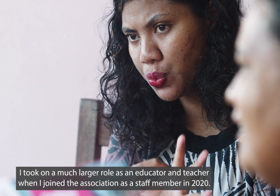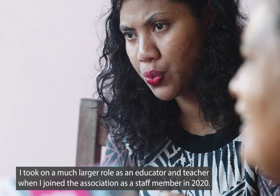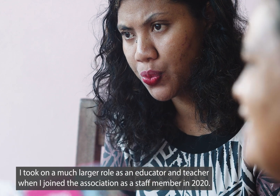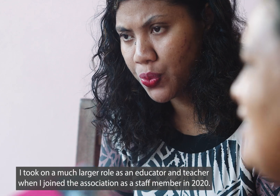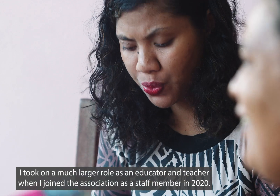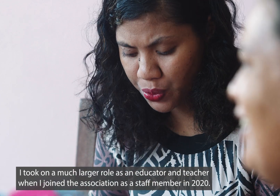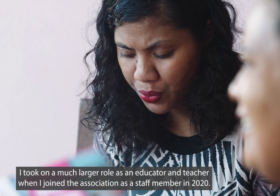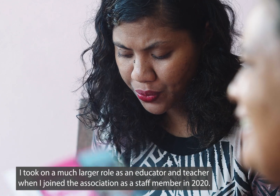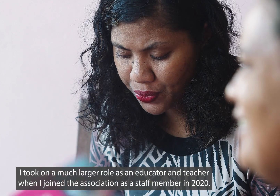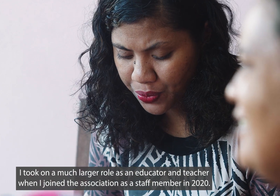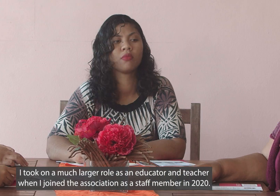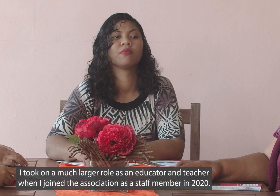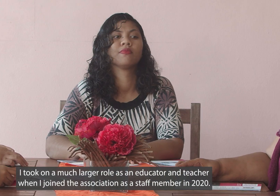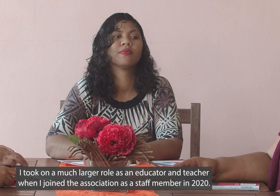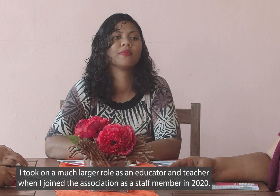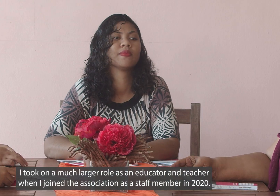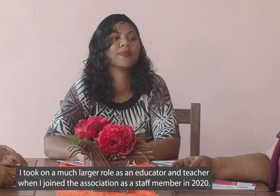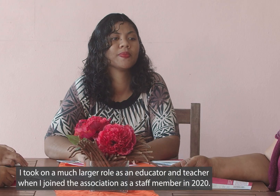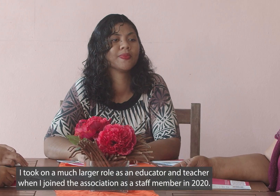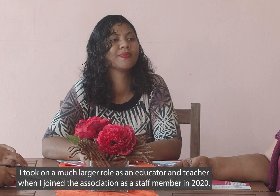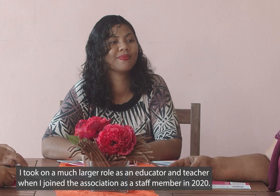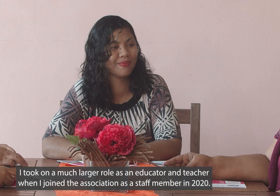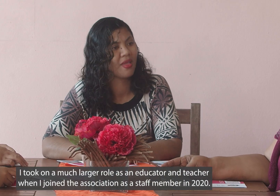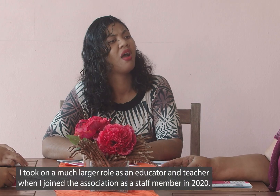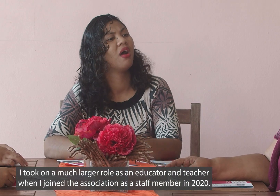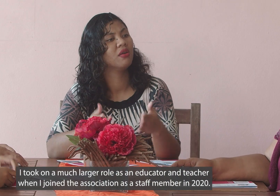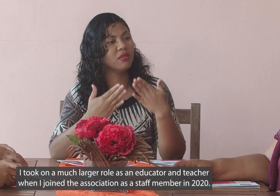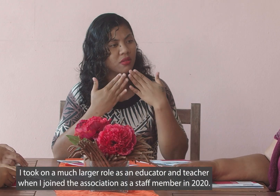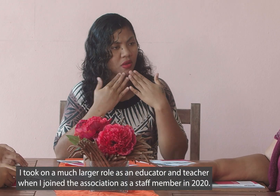and teacher when I joined the association as a staff member in 2020.